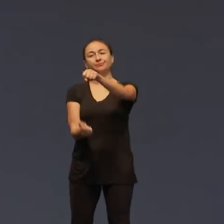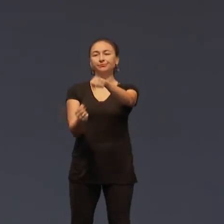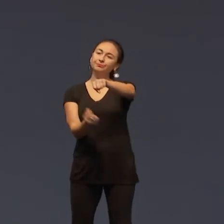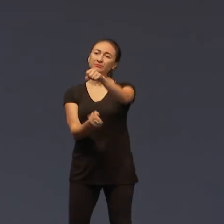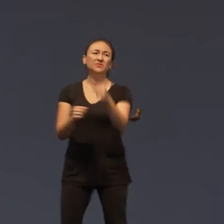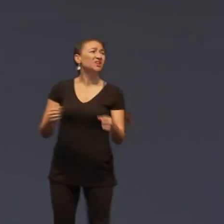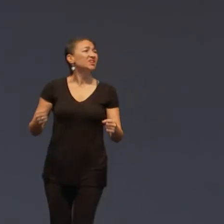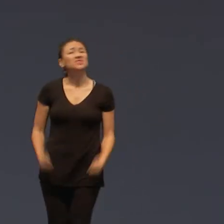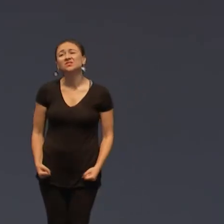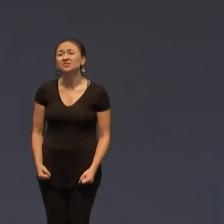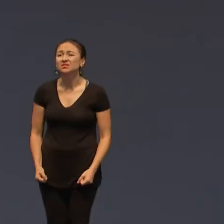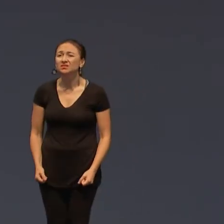I don't know. We're going home.